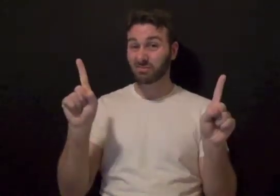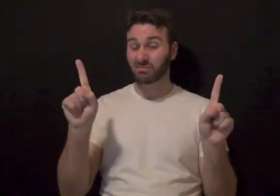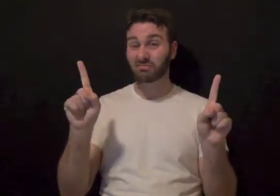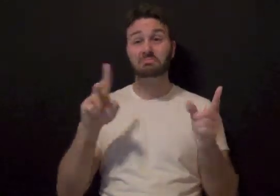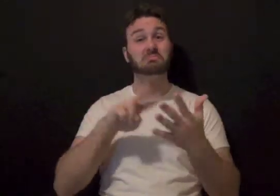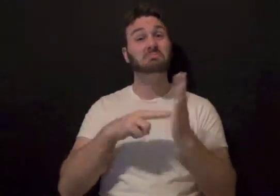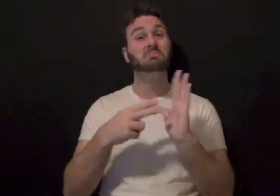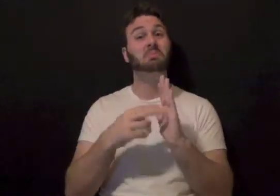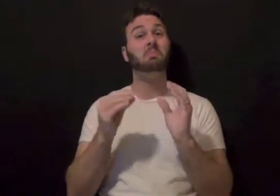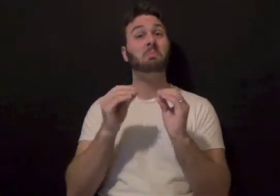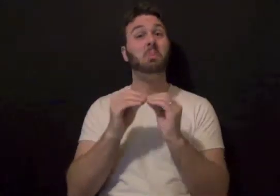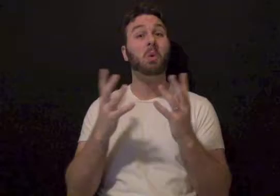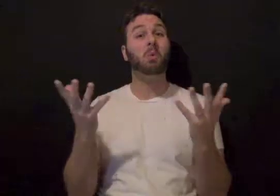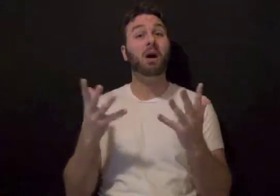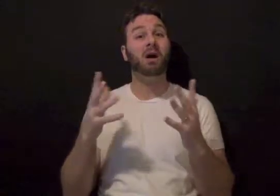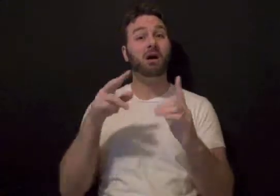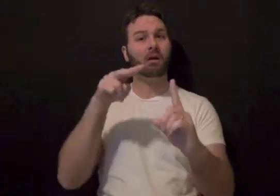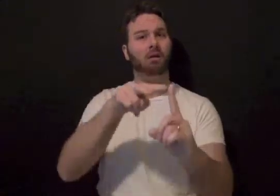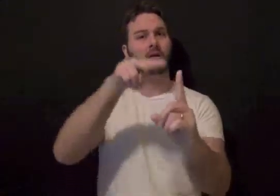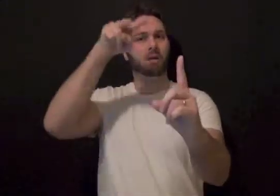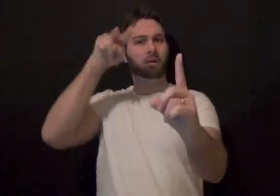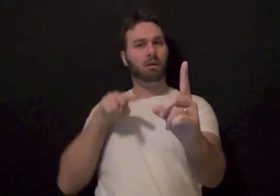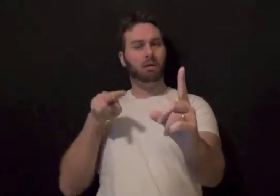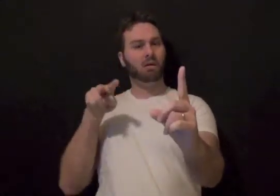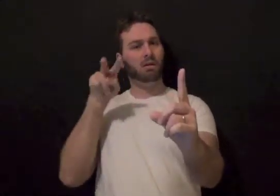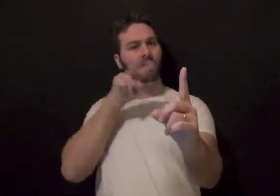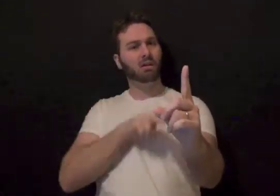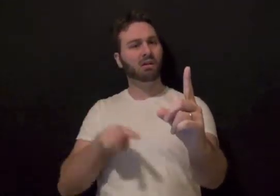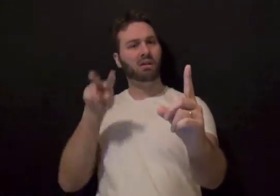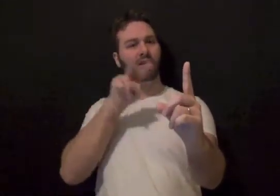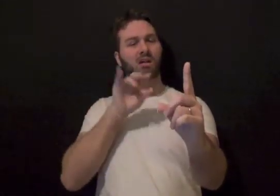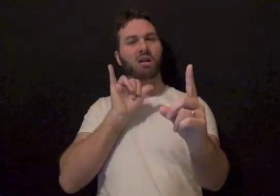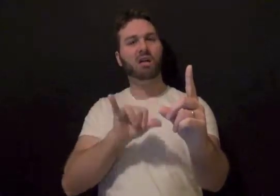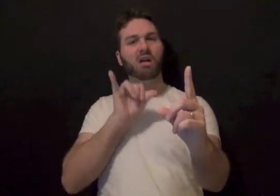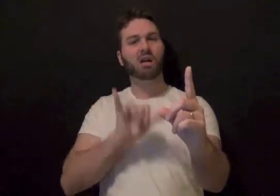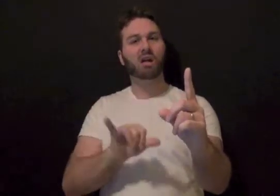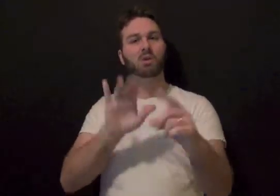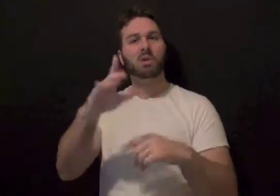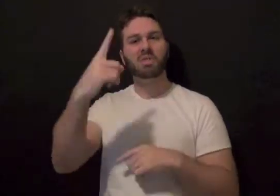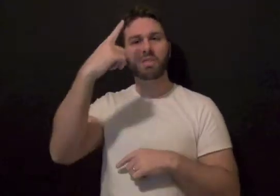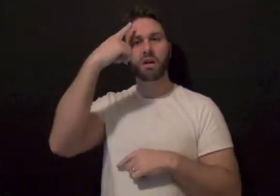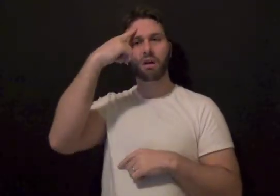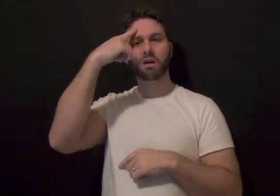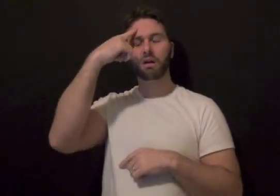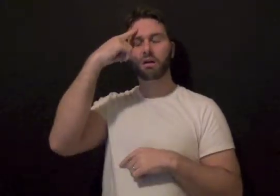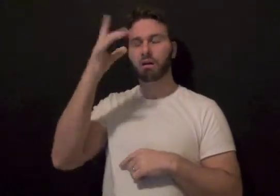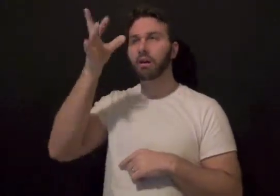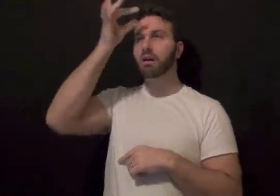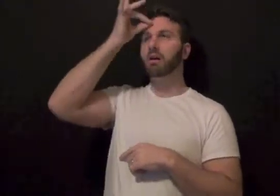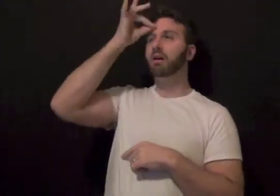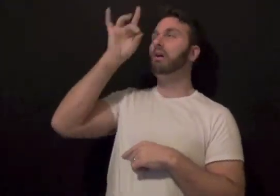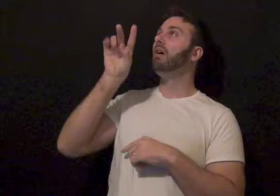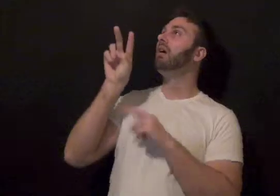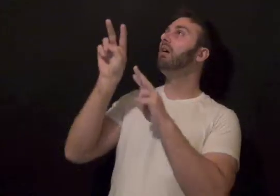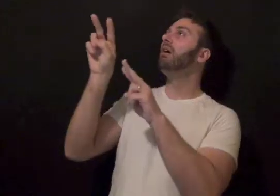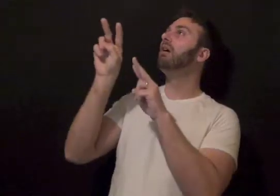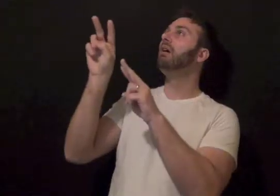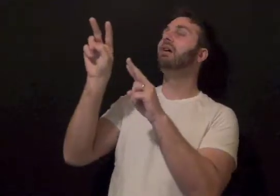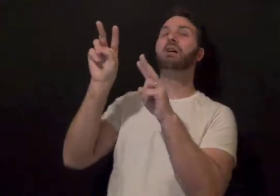back, sort of seeing the thought clearly, witnessing it coming and going, emotions coming and going without judgment, but